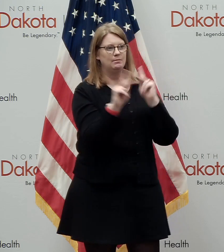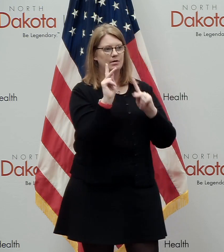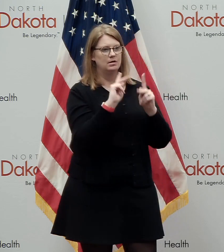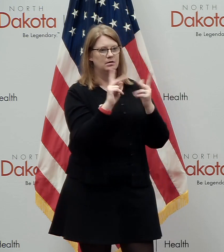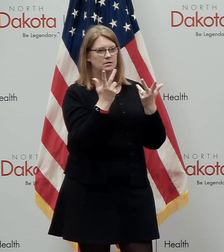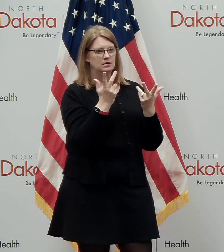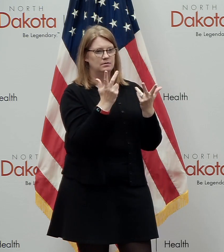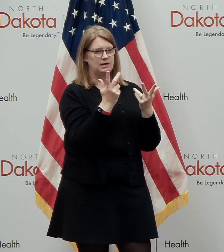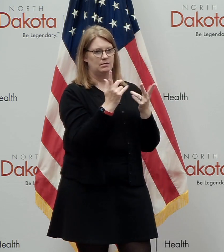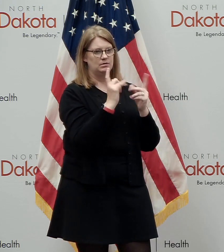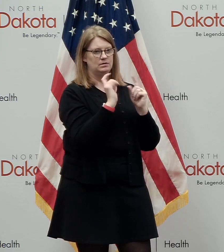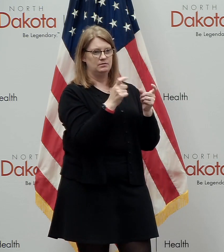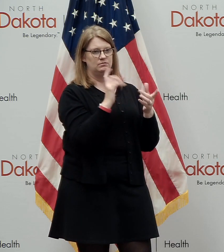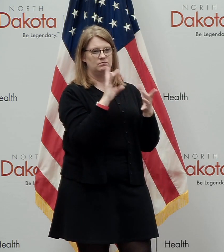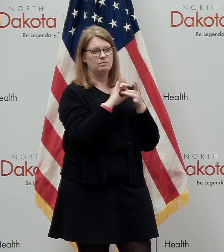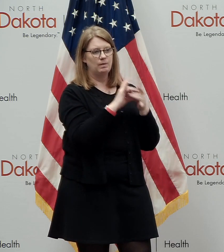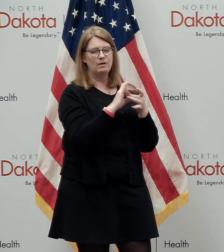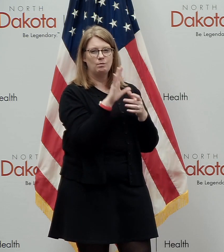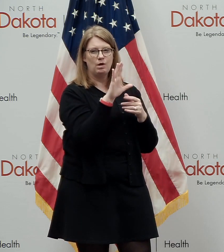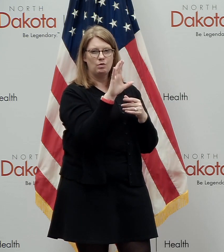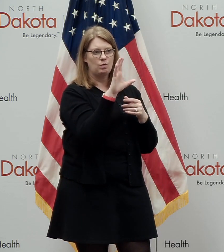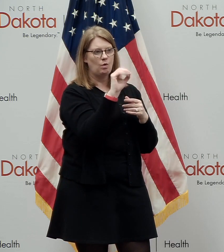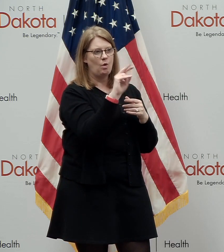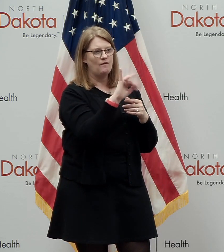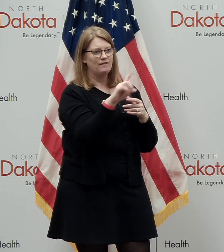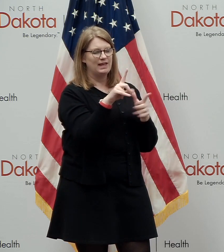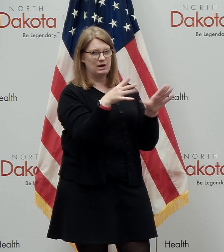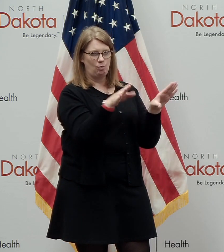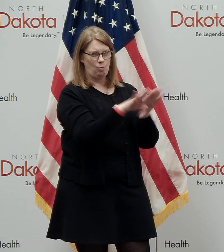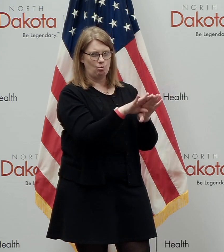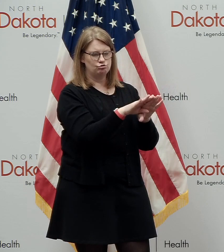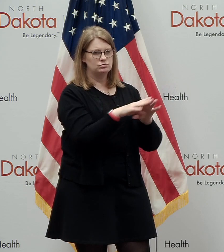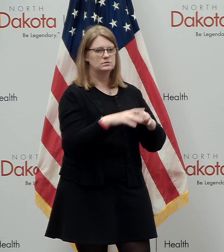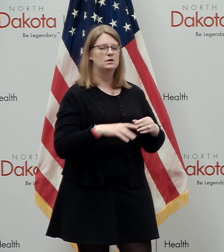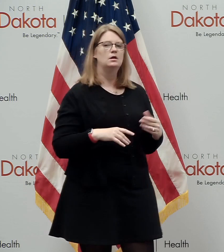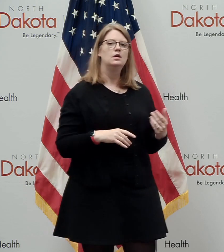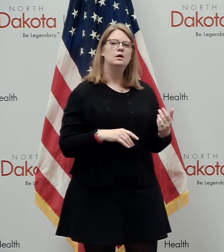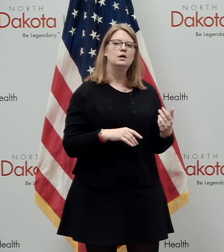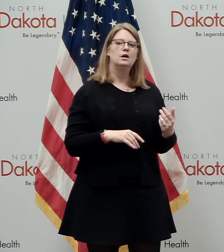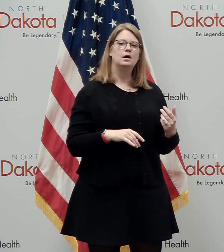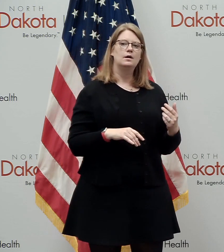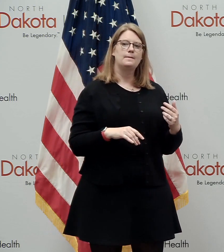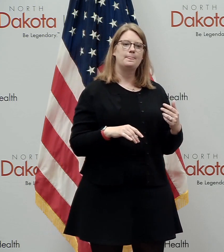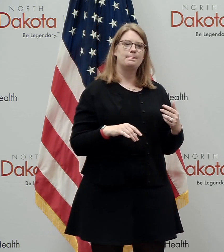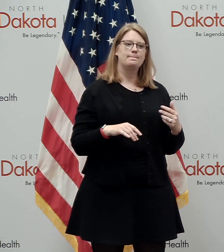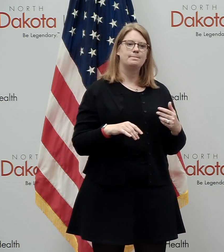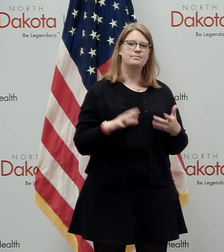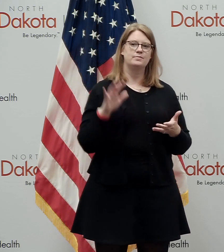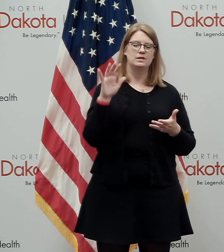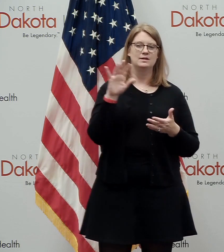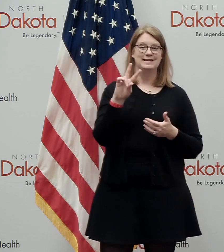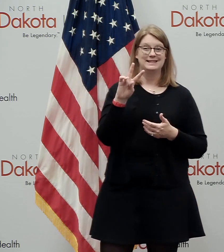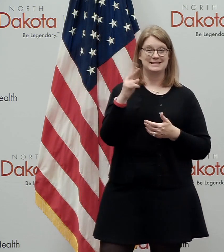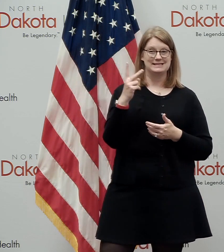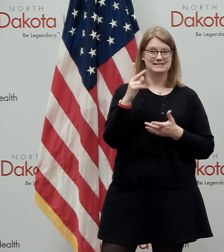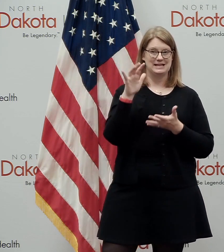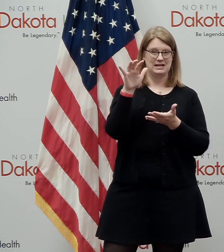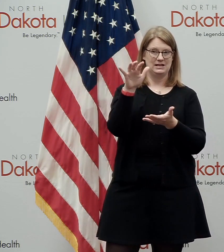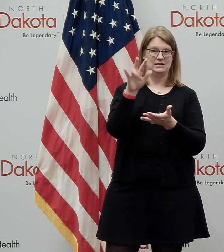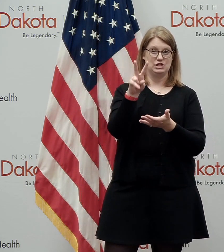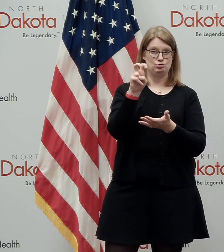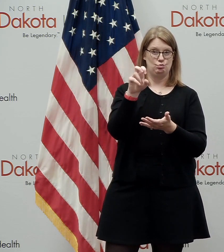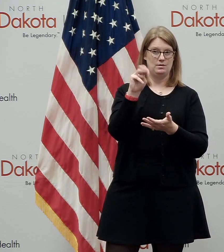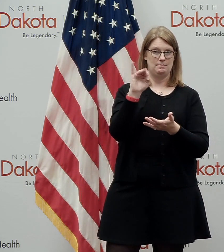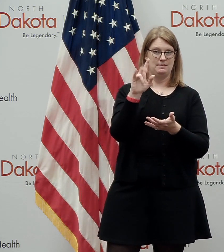to COVID or due to COVID closures directly. And at the time, the second biggest chunk of dollars that went out was $200